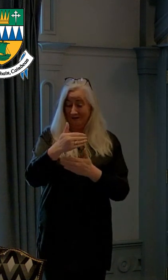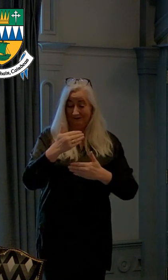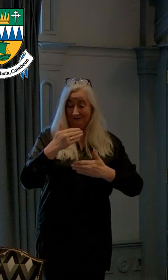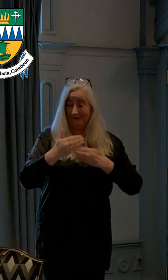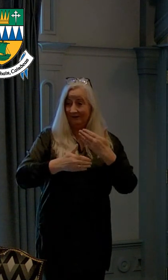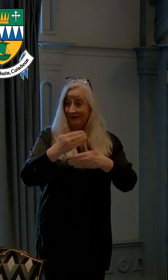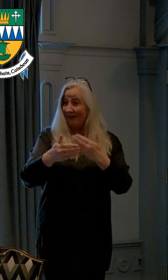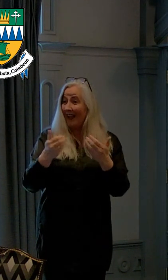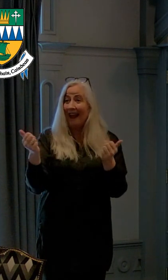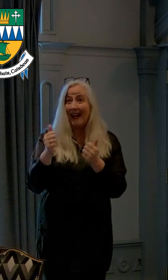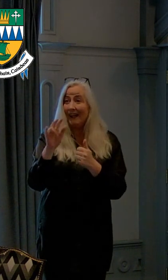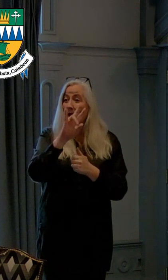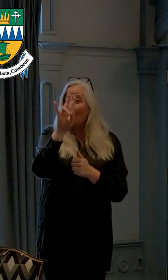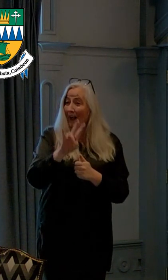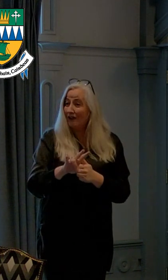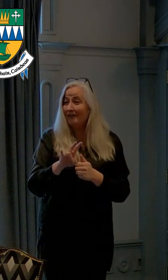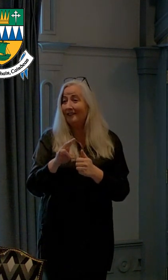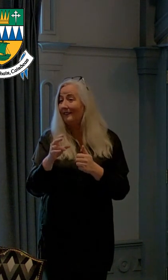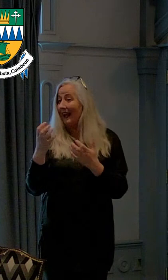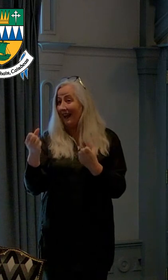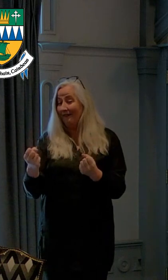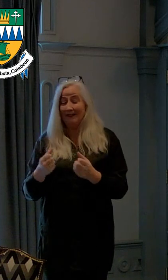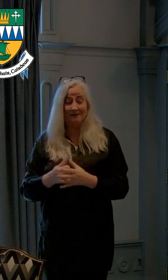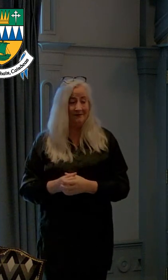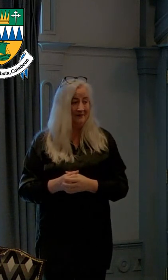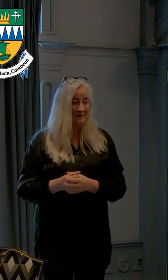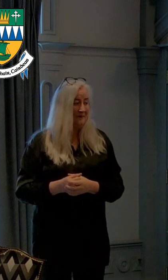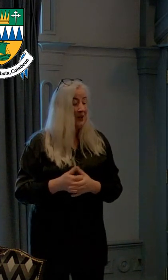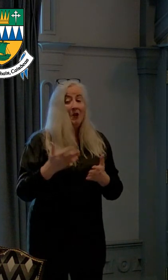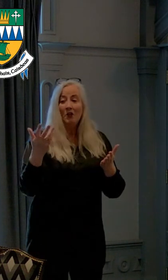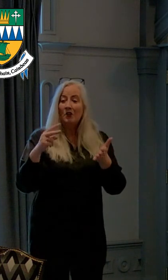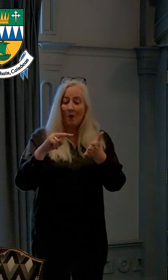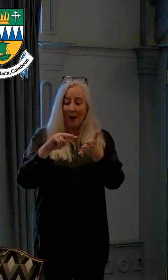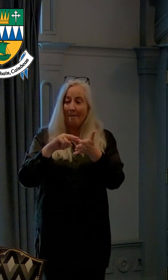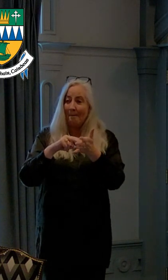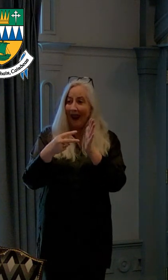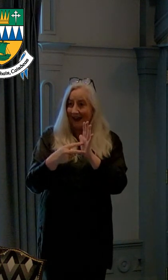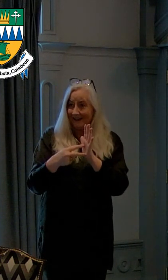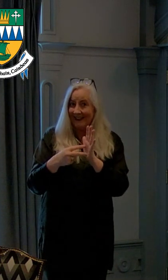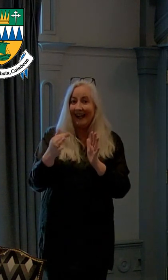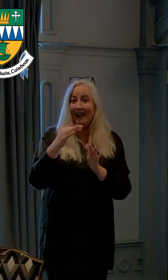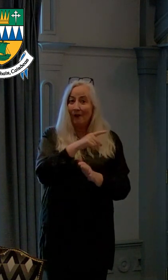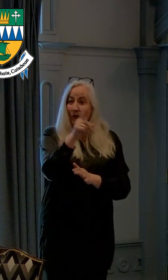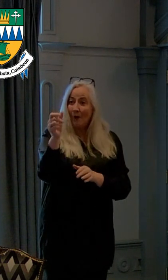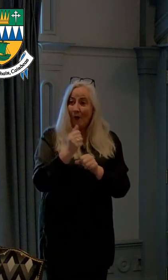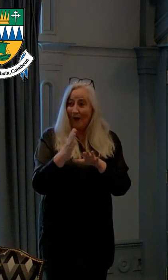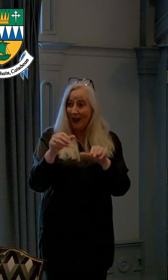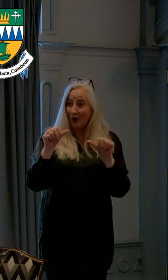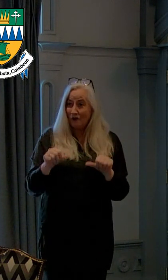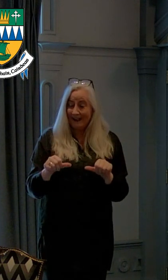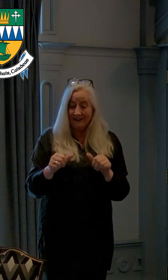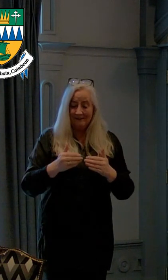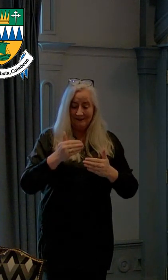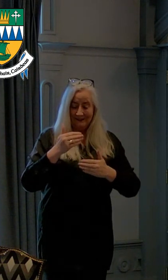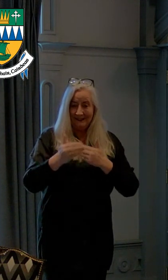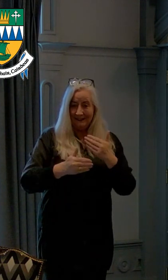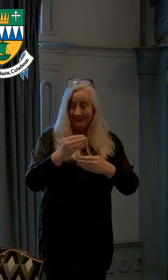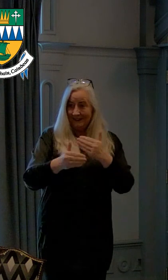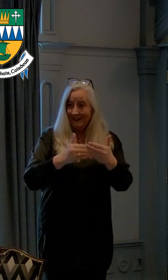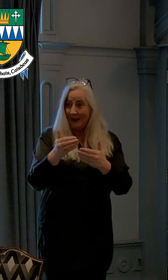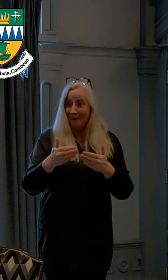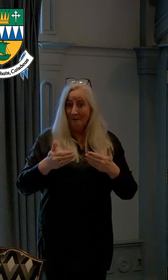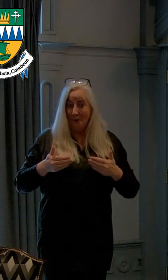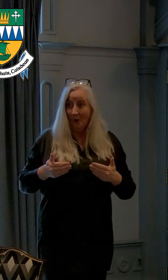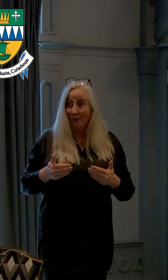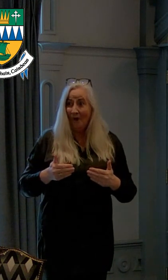any questions and queries or whatever that they have. Our plan, if everyone's in agreement with this, is we'll keep the afternoon session